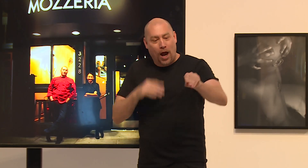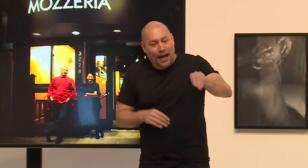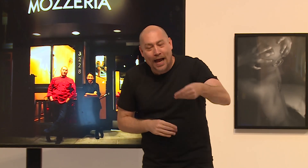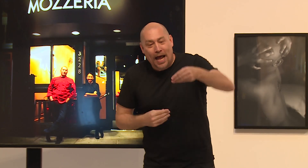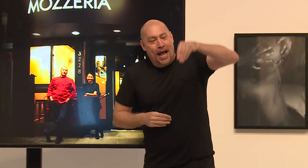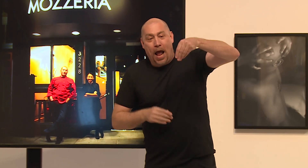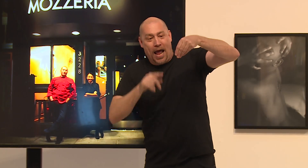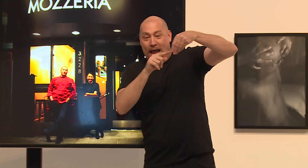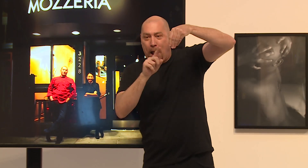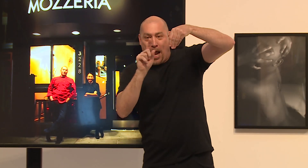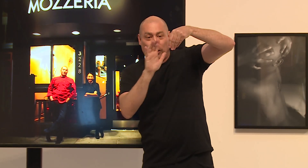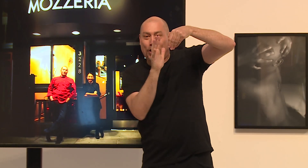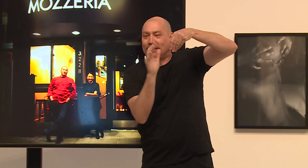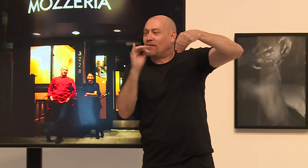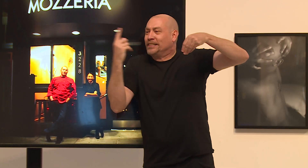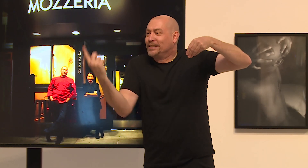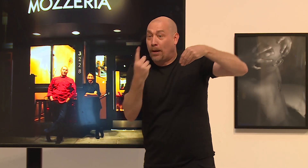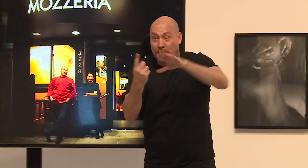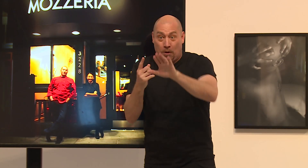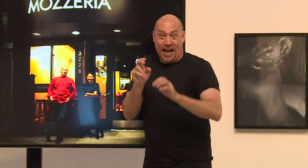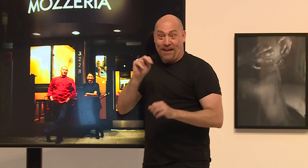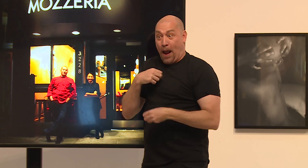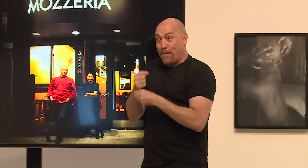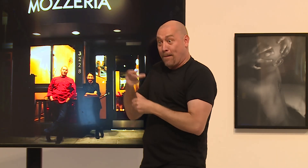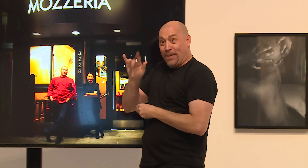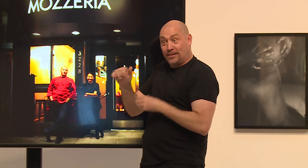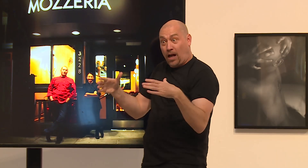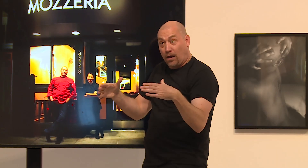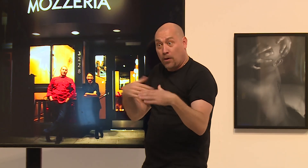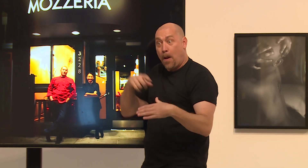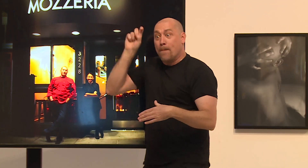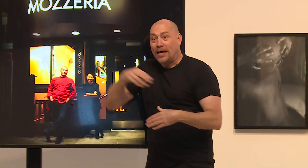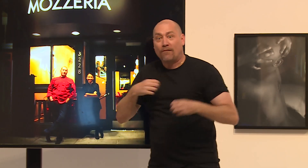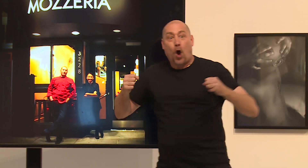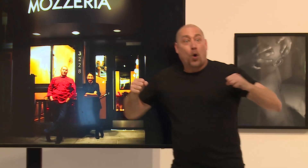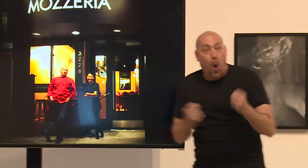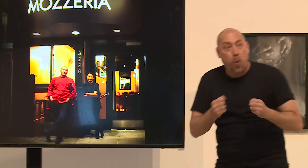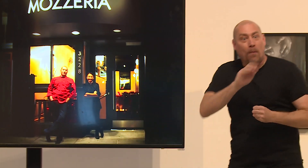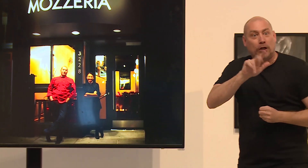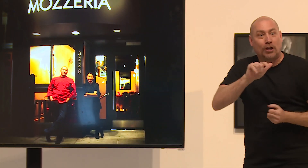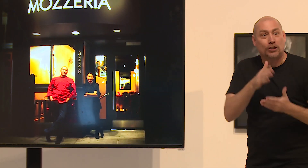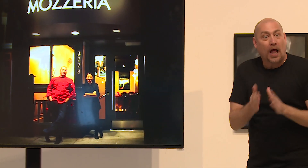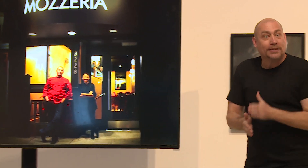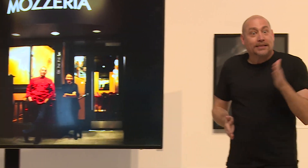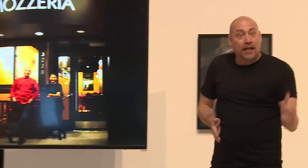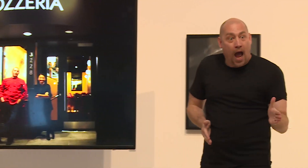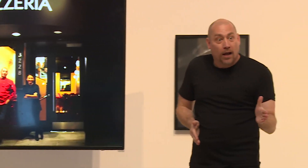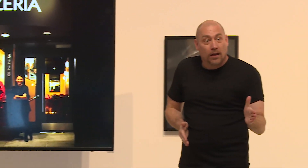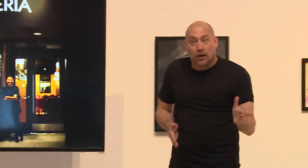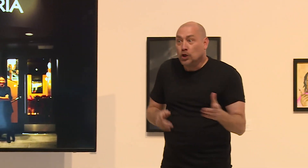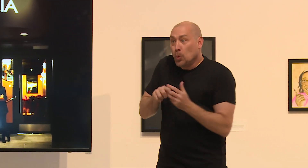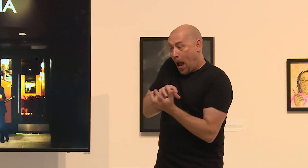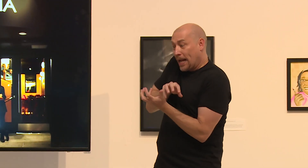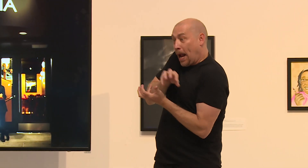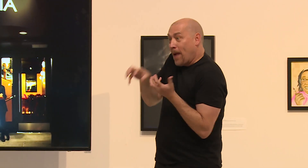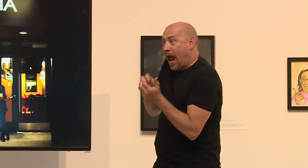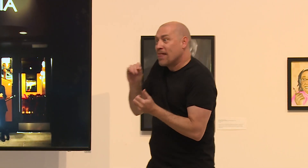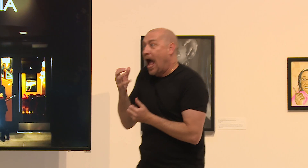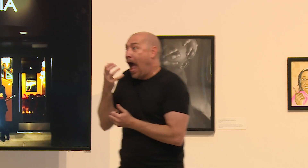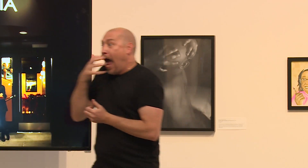all for me. I just want it. I love it. Now making a pizza. Think about it. You have to mix the